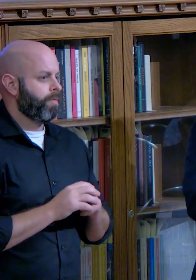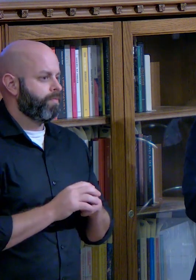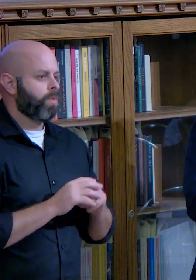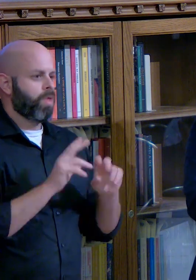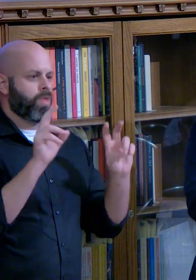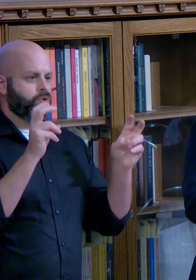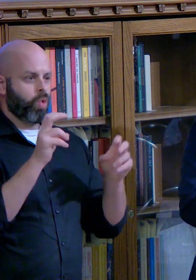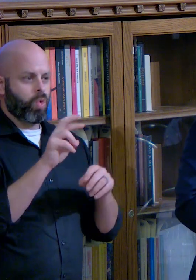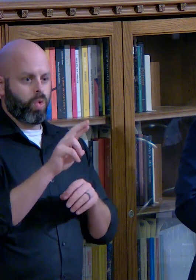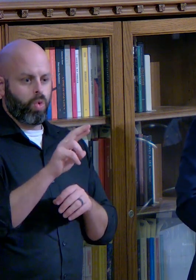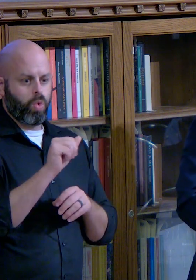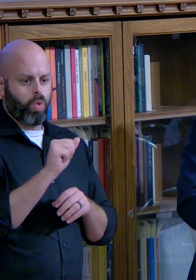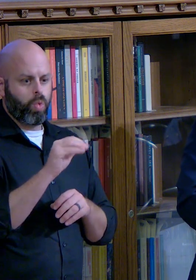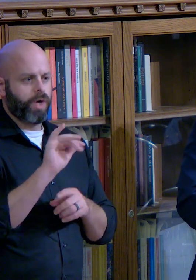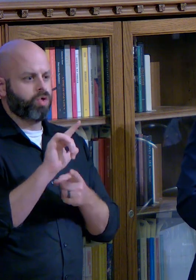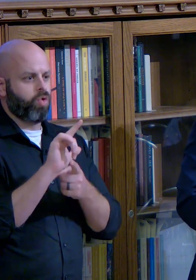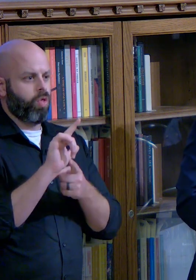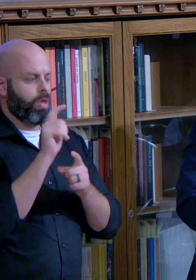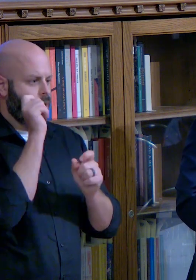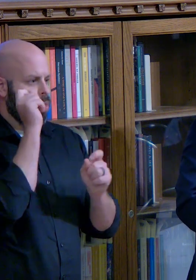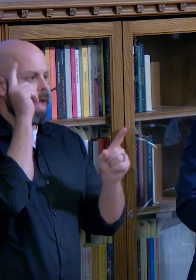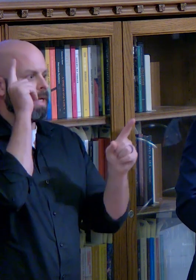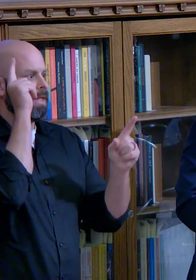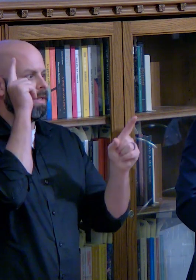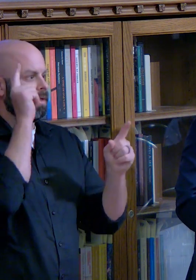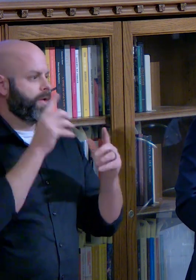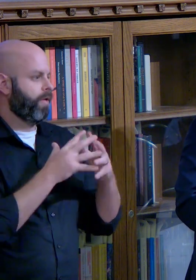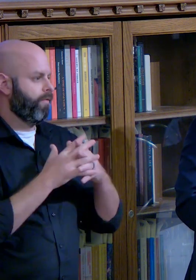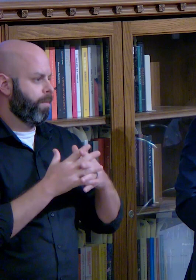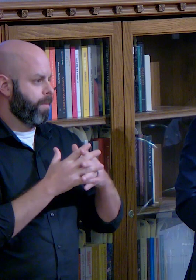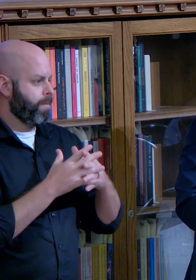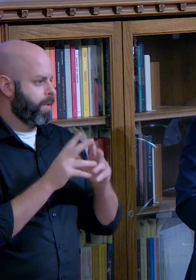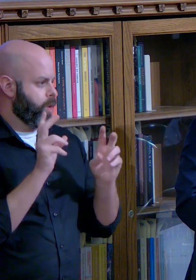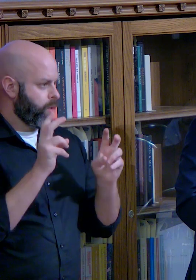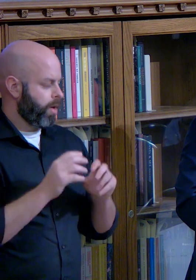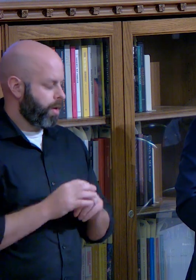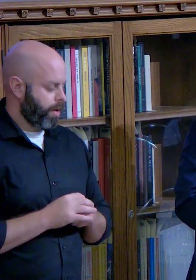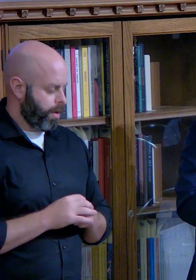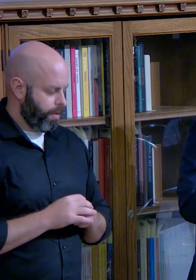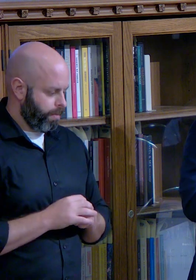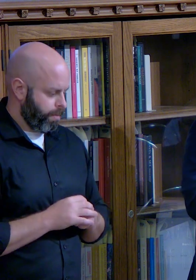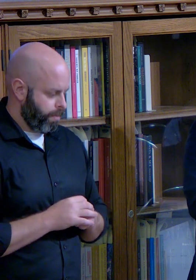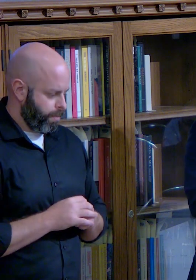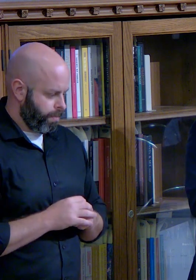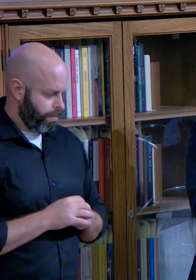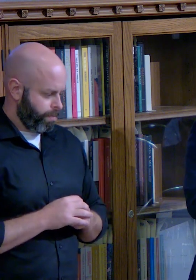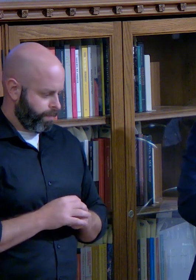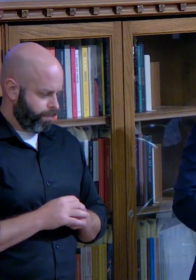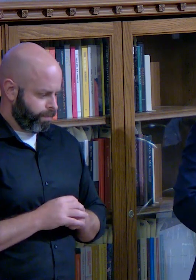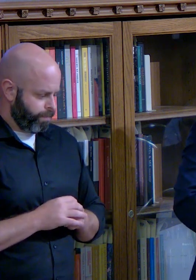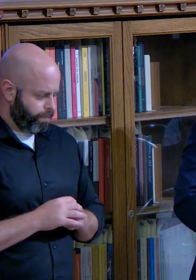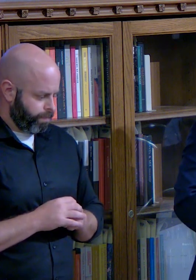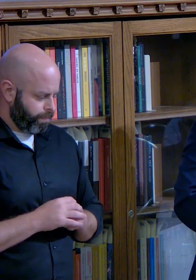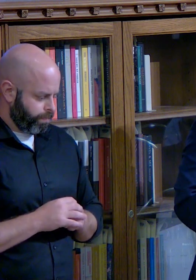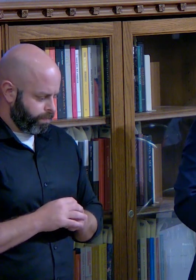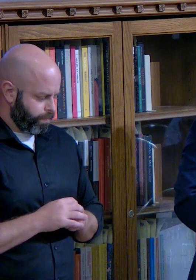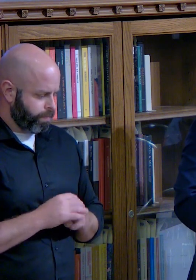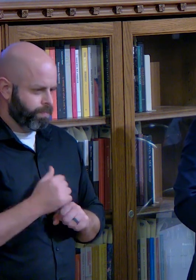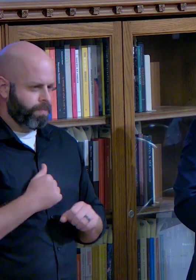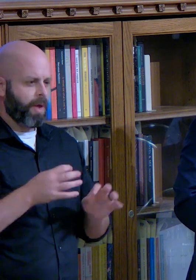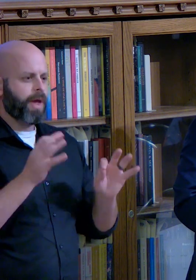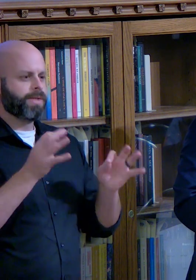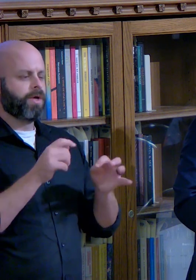racial Awakening um of America had me I decided to write